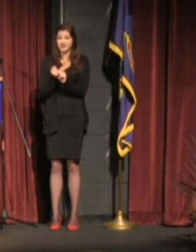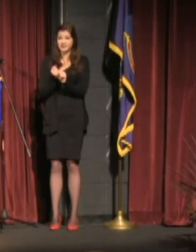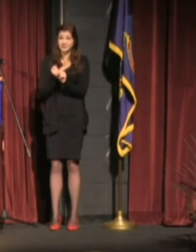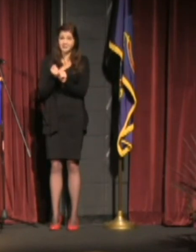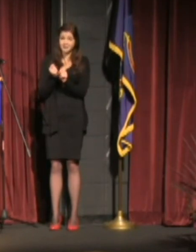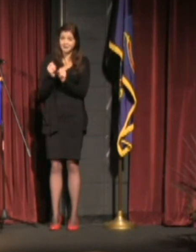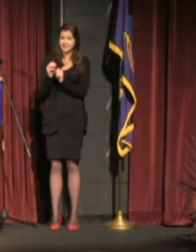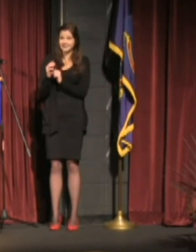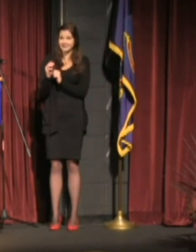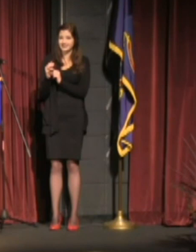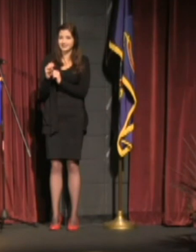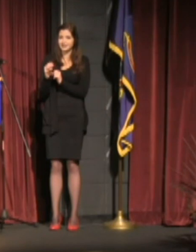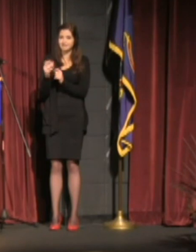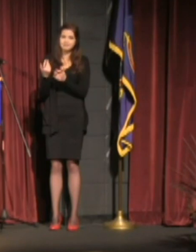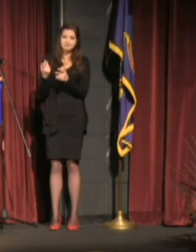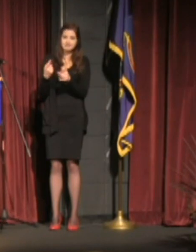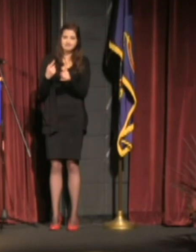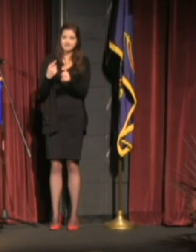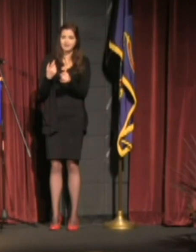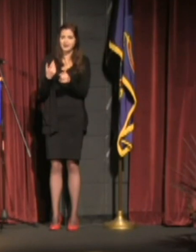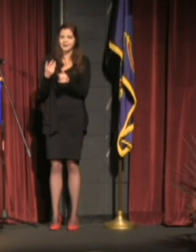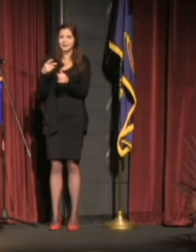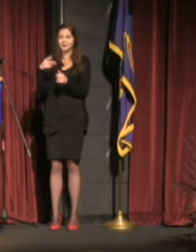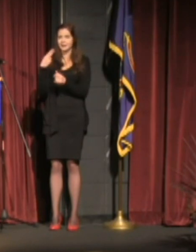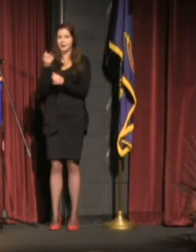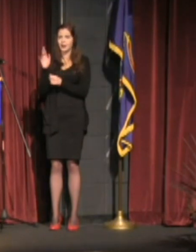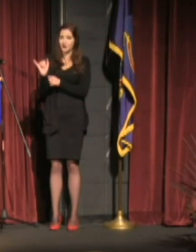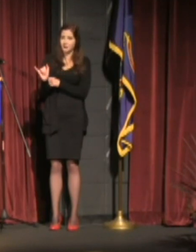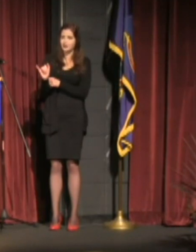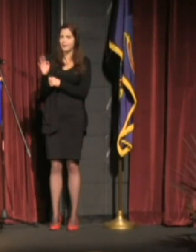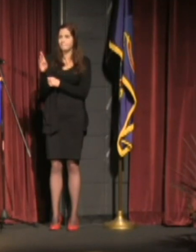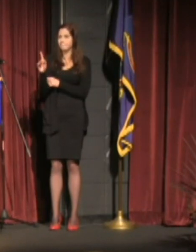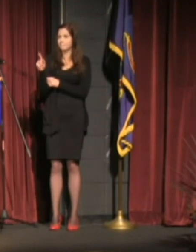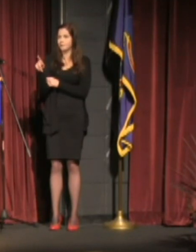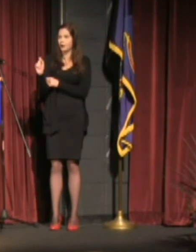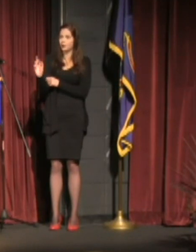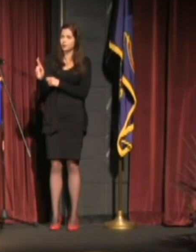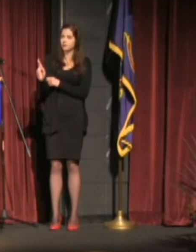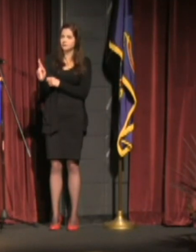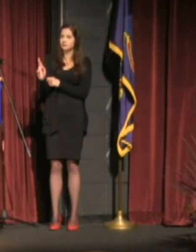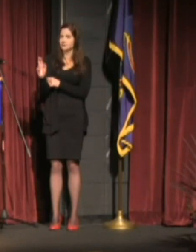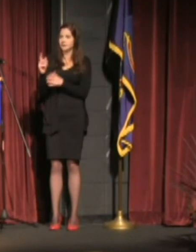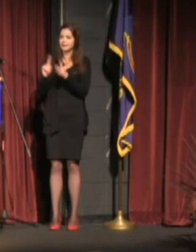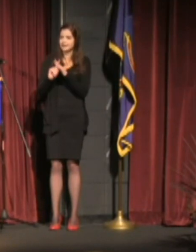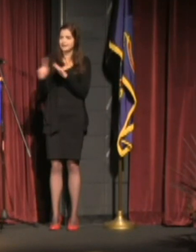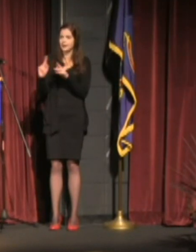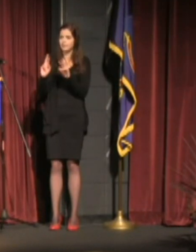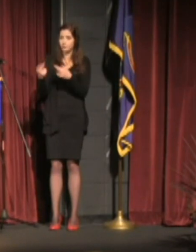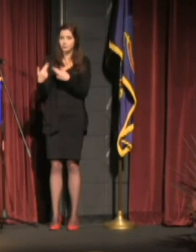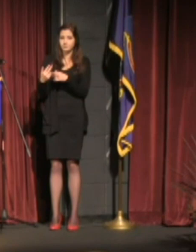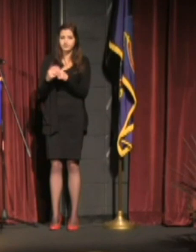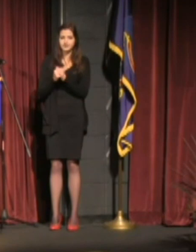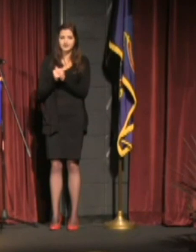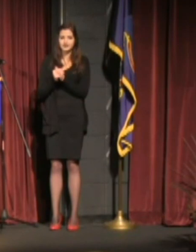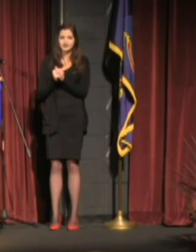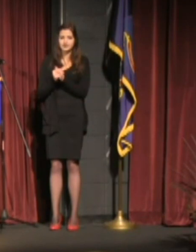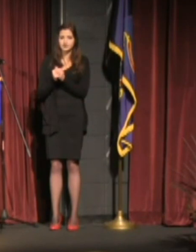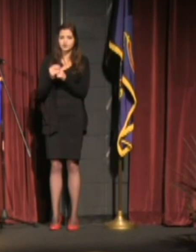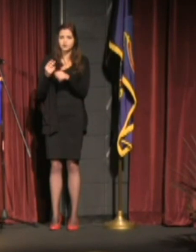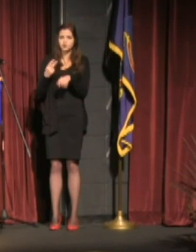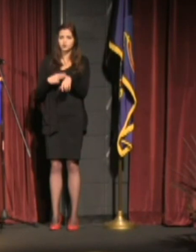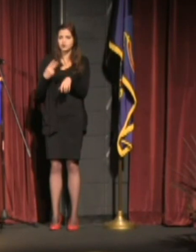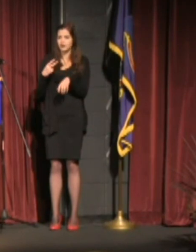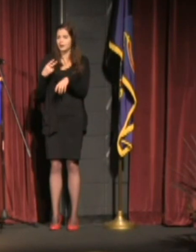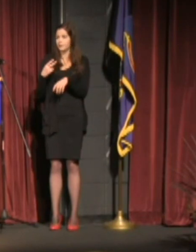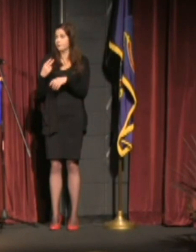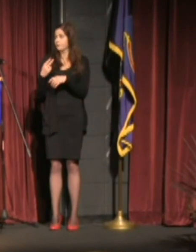Harry Potter escape room. He is a two-time academic all-conference, two-time NJCAA scholar athlete,